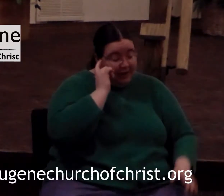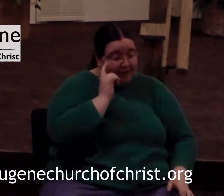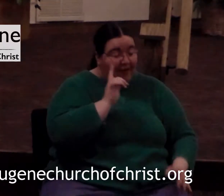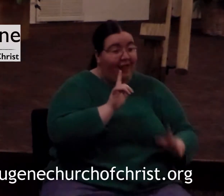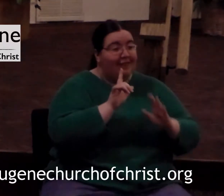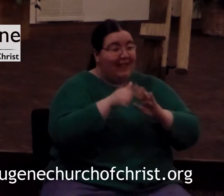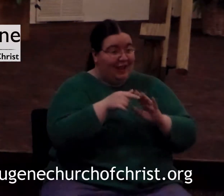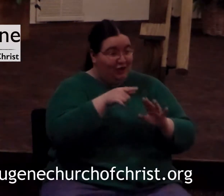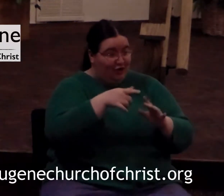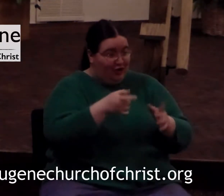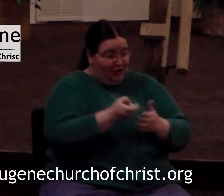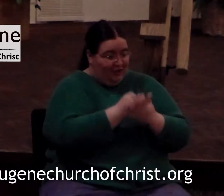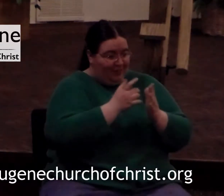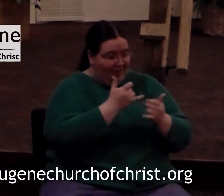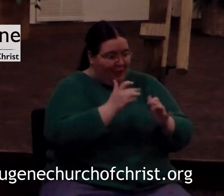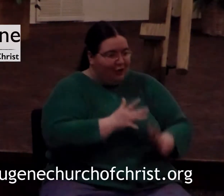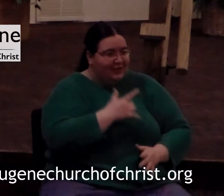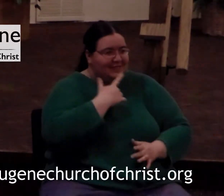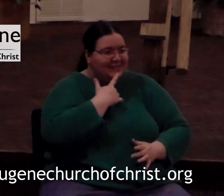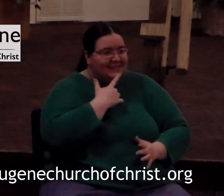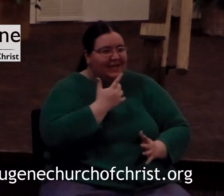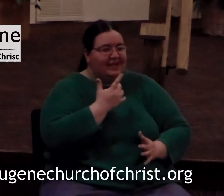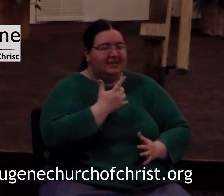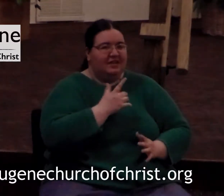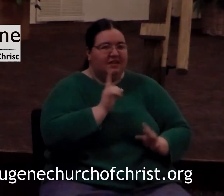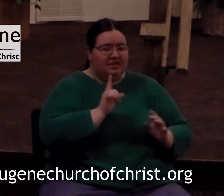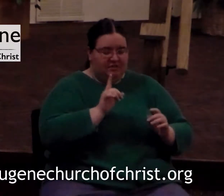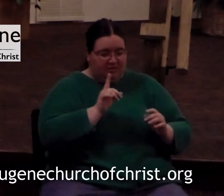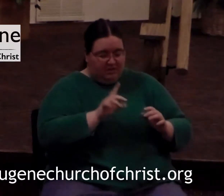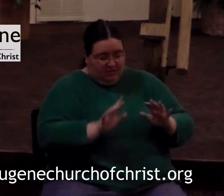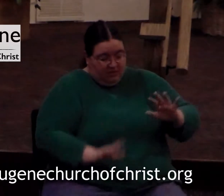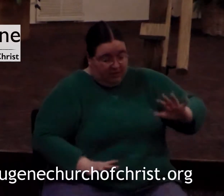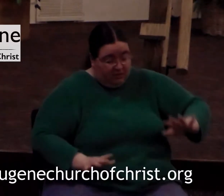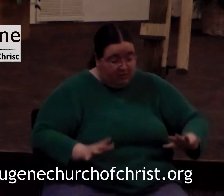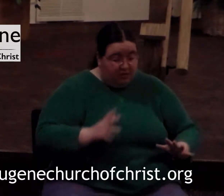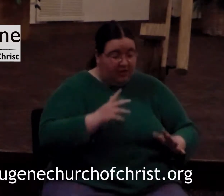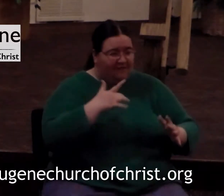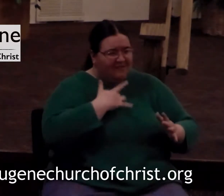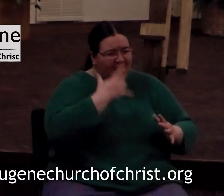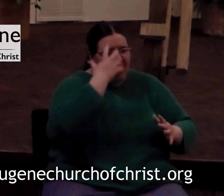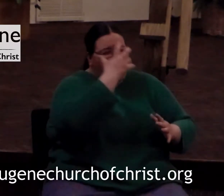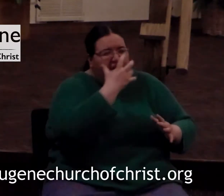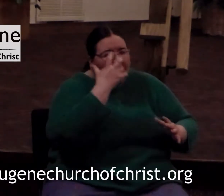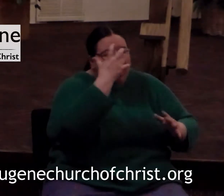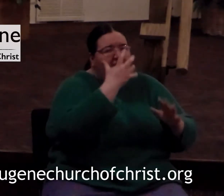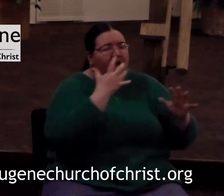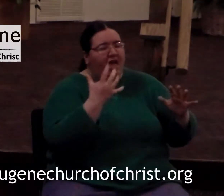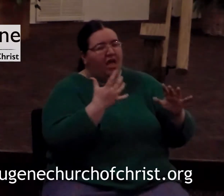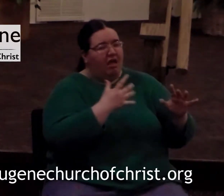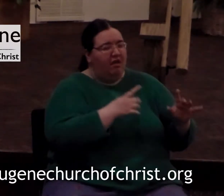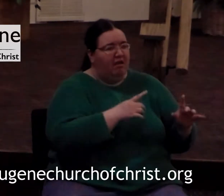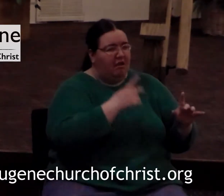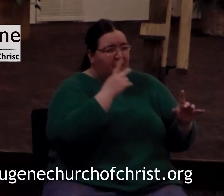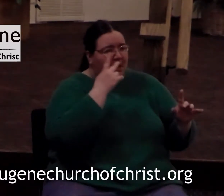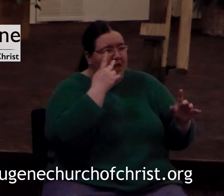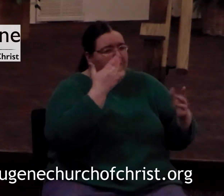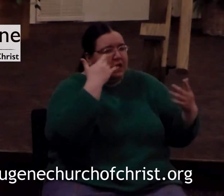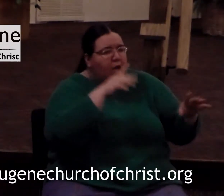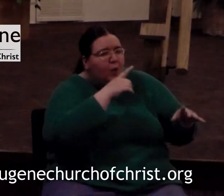bench, and just instinct took over. He was still kind of woozy, and it's really hard to tell the intent involved in something like that, or whether